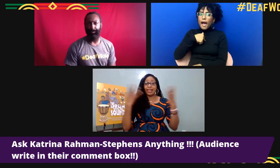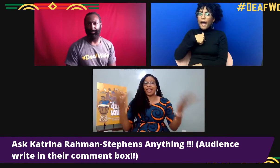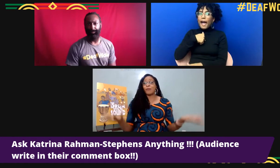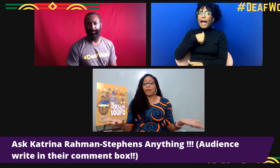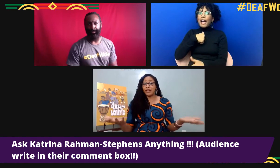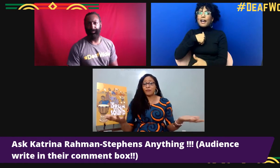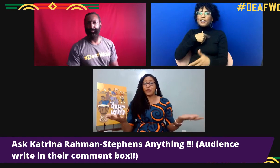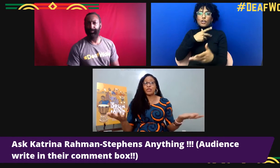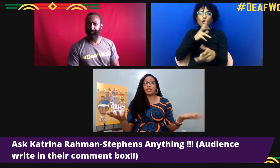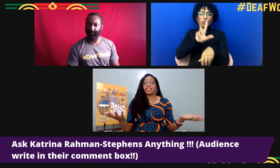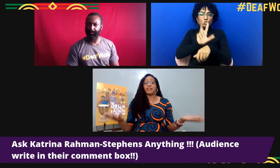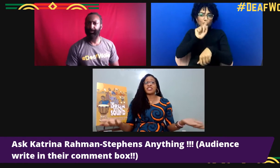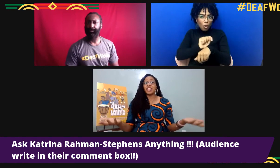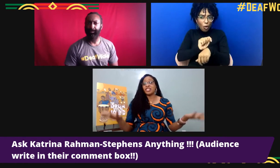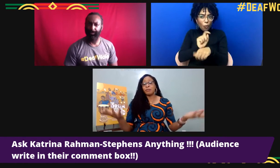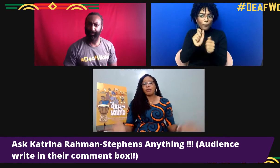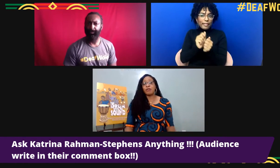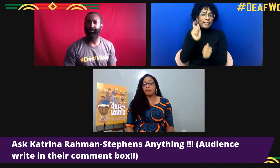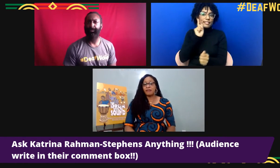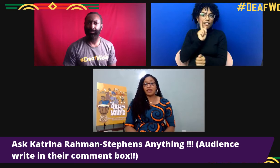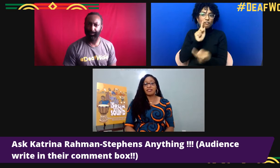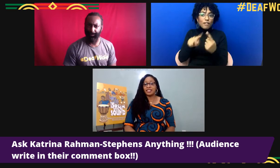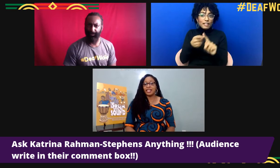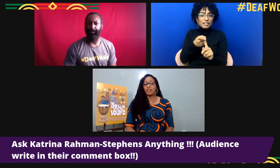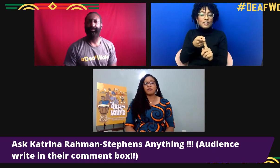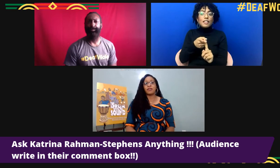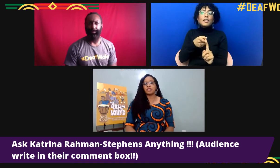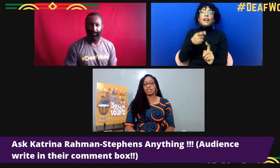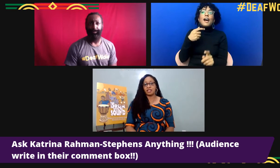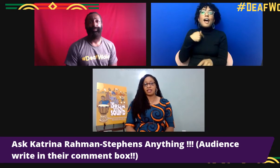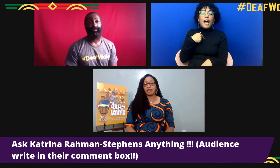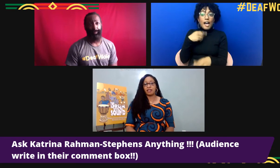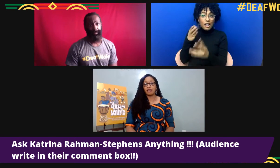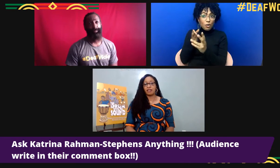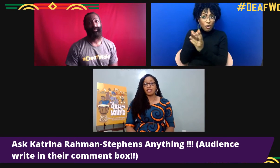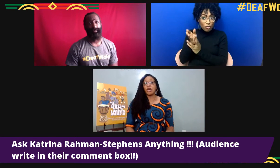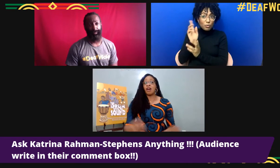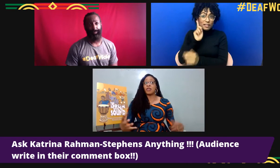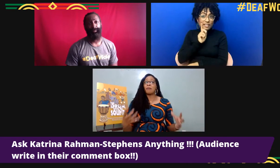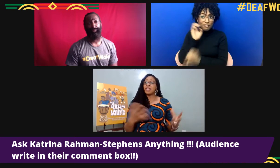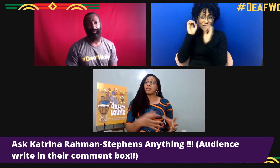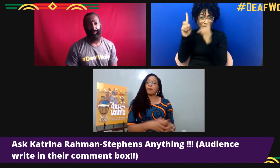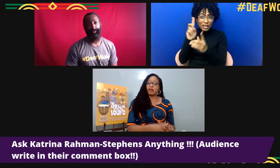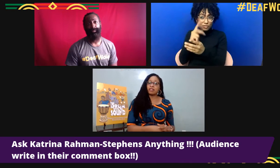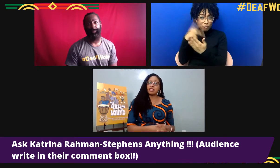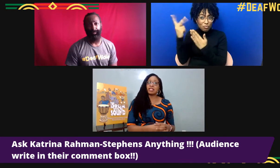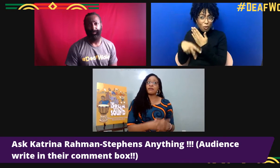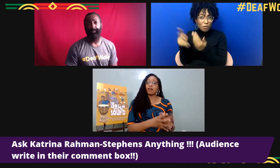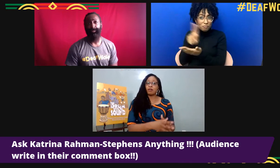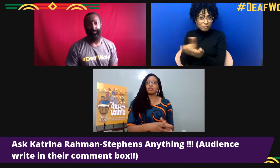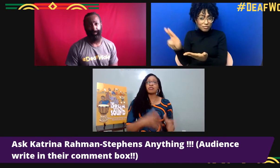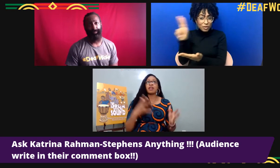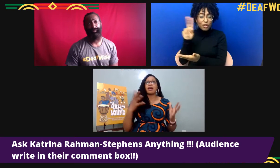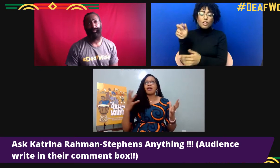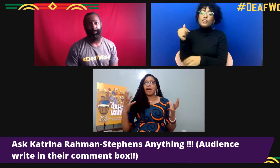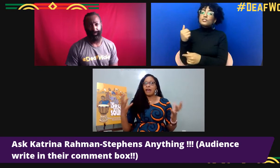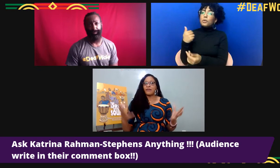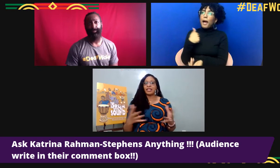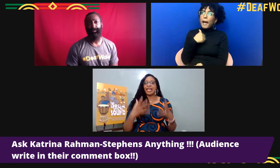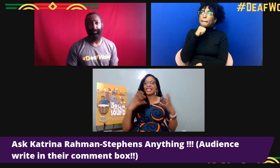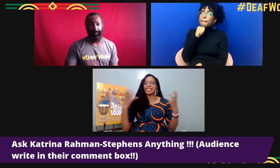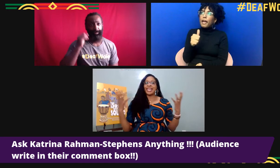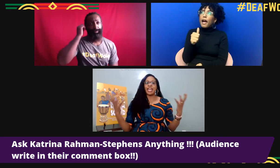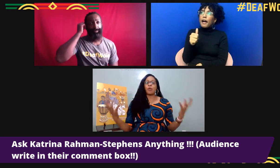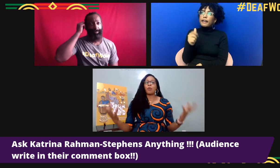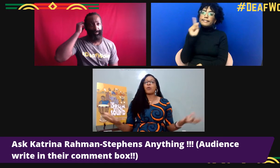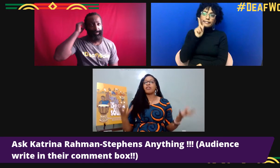that, and I went through a deaf education program at Valdosta State University. So although I'm not a part of the deaf culture, I